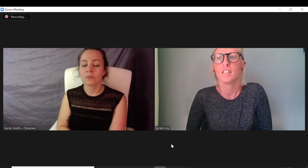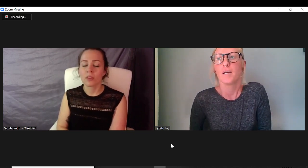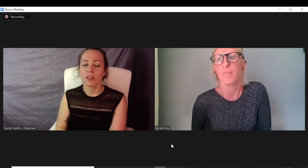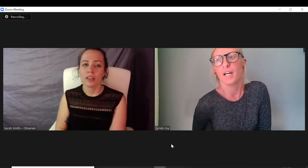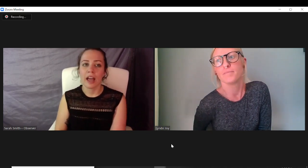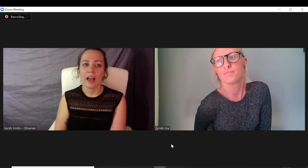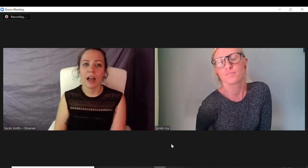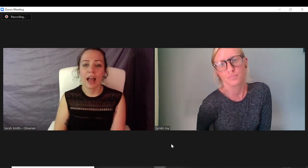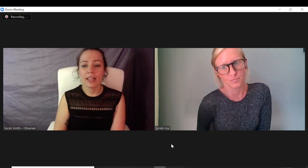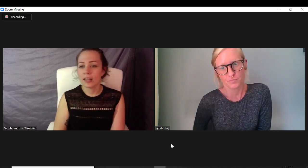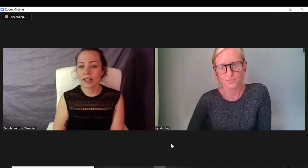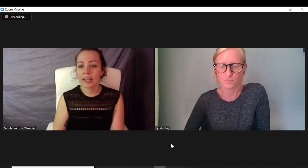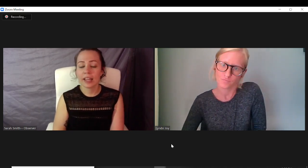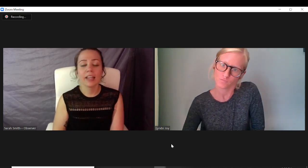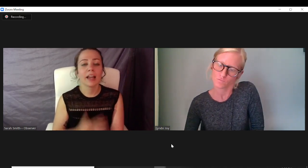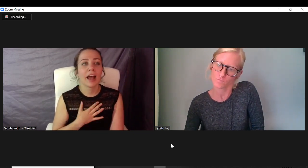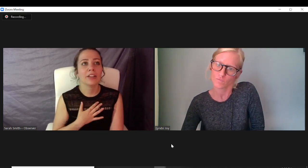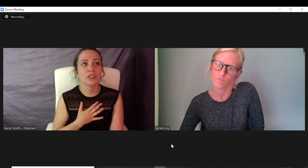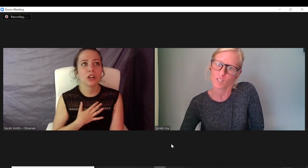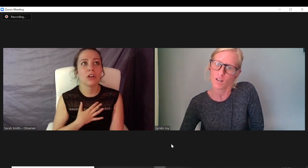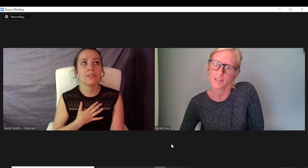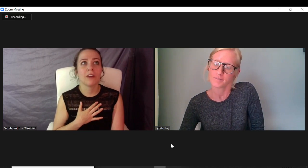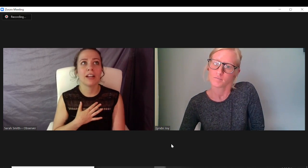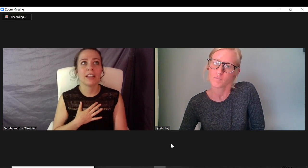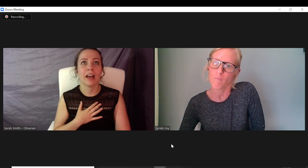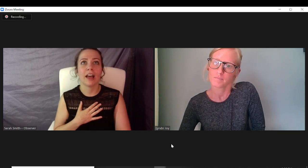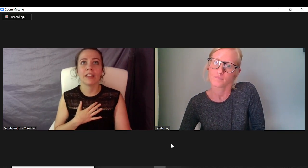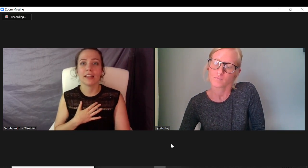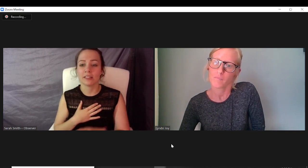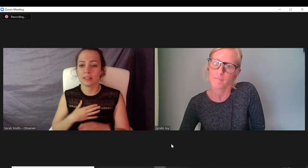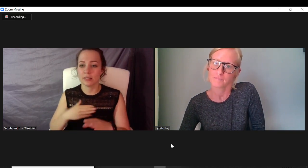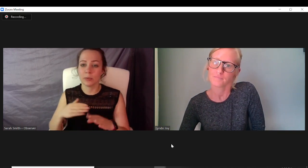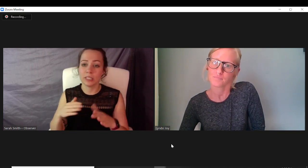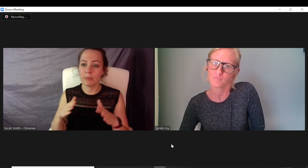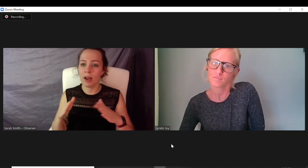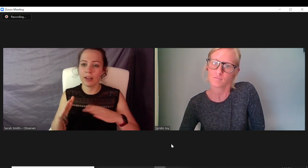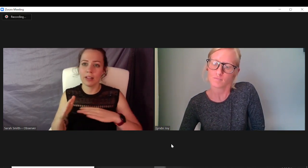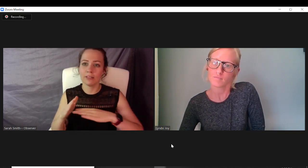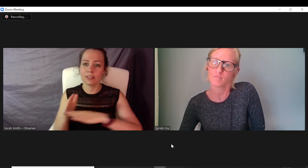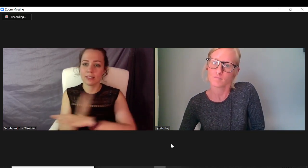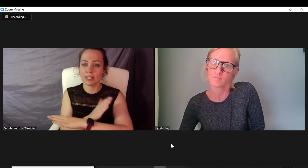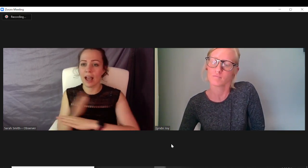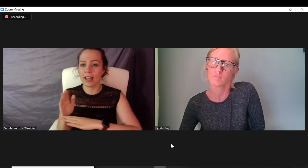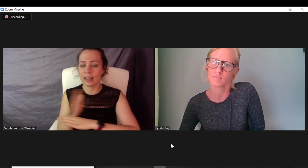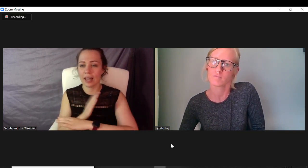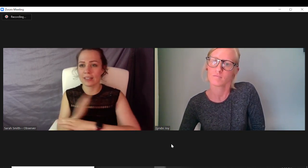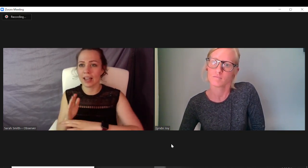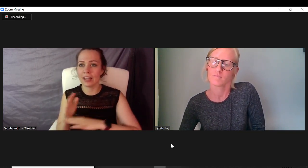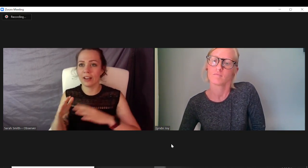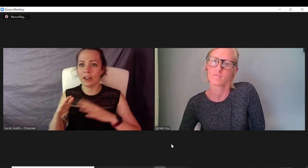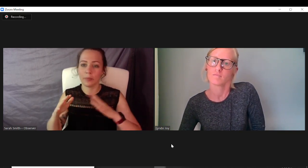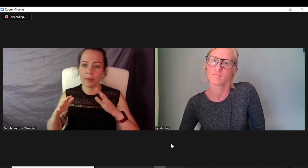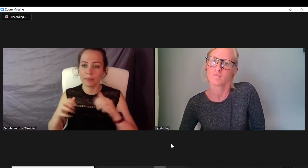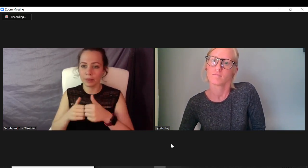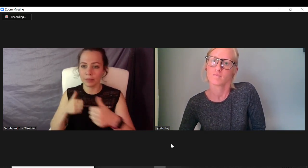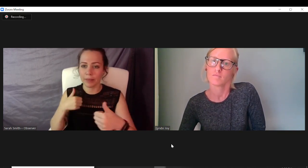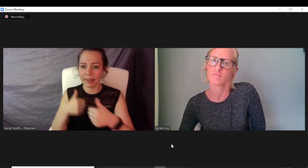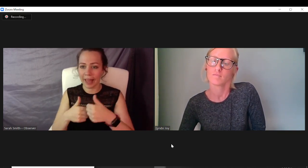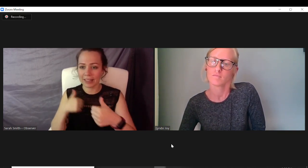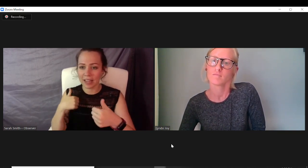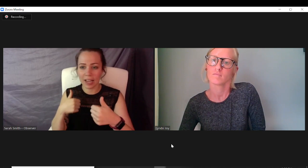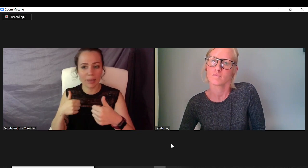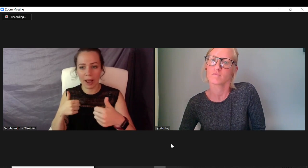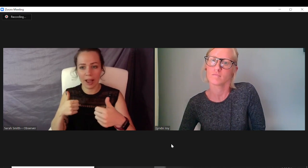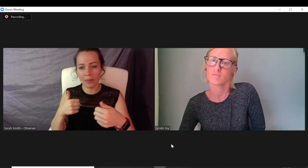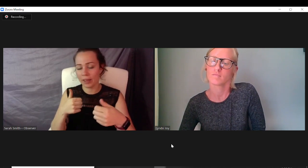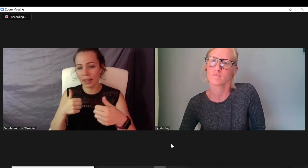up. But, I struggle finding that like sweet spot in CI and SI and my